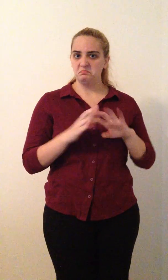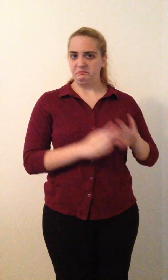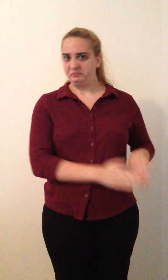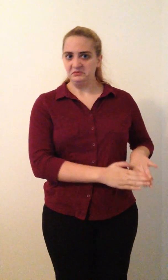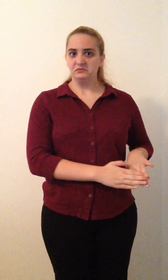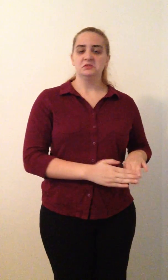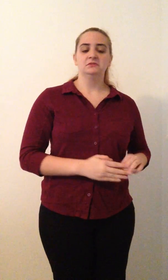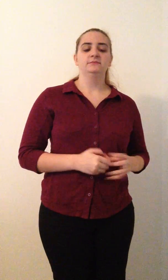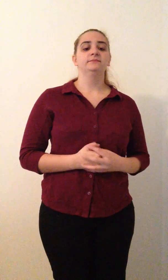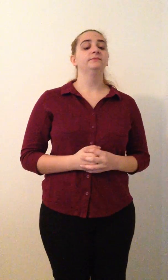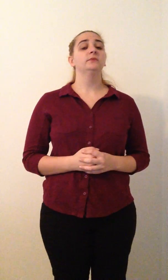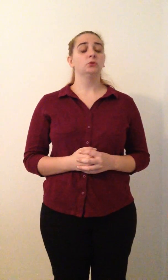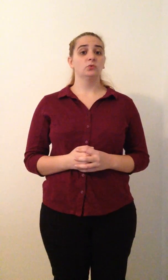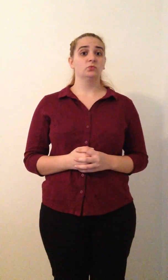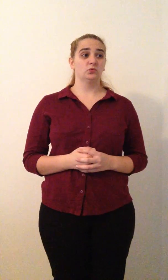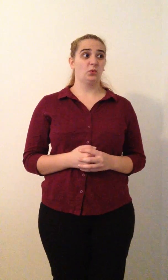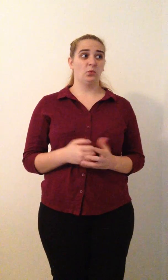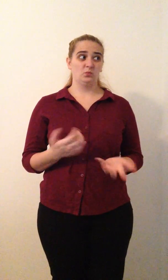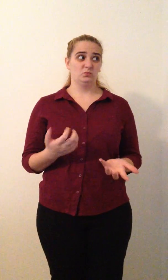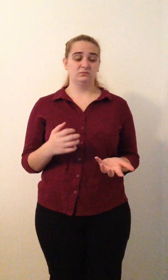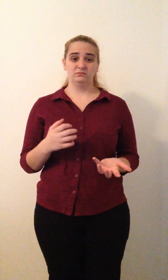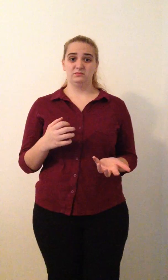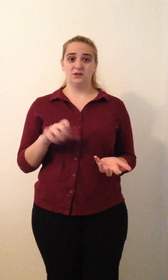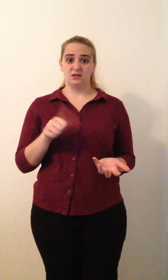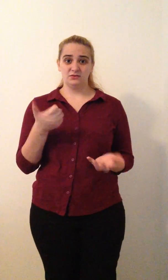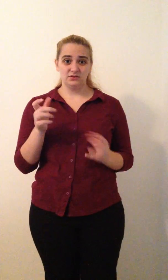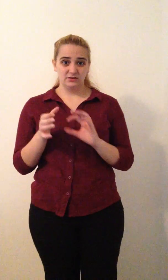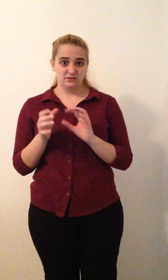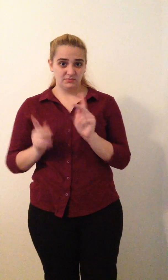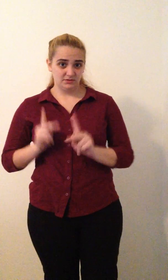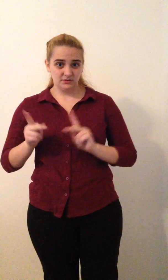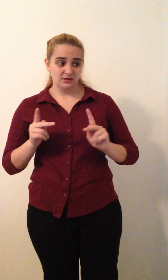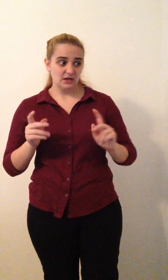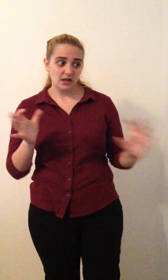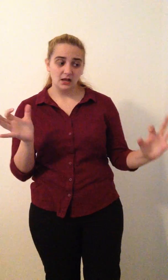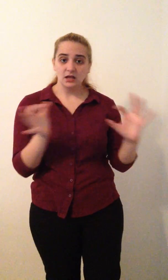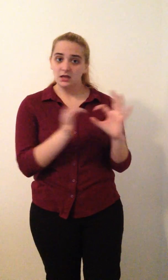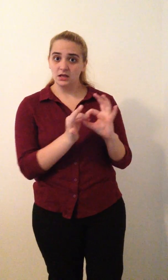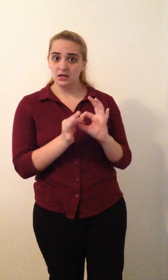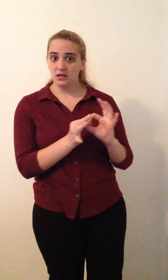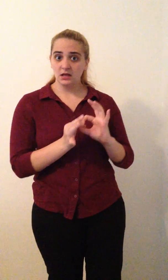them emotionally. It's hard to connect with somebody that has an avoidant attachment style